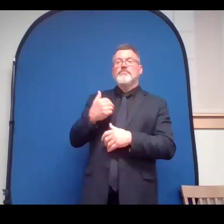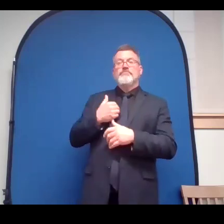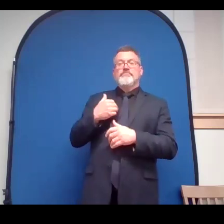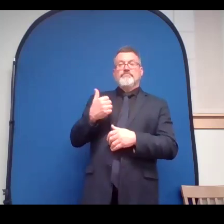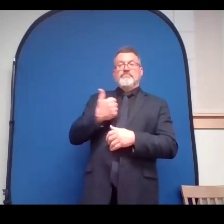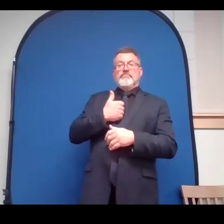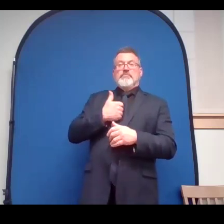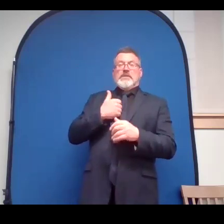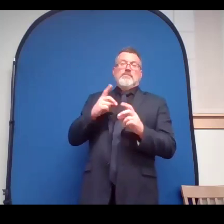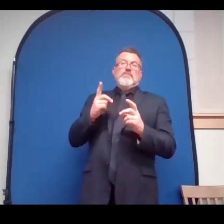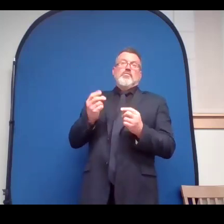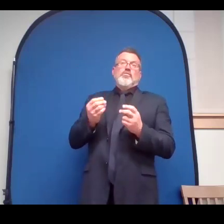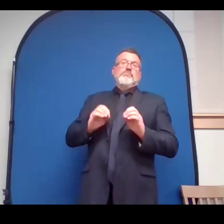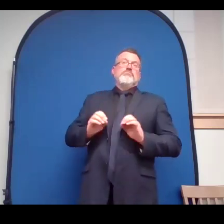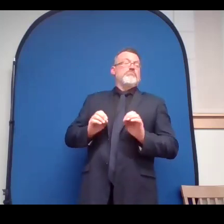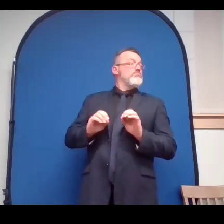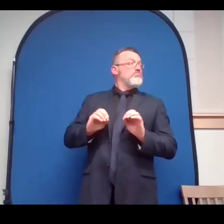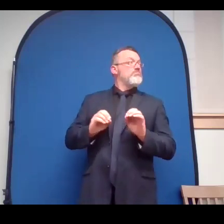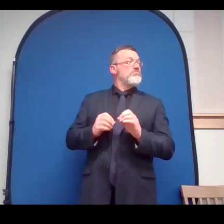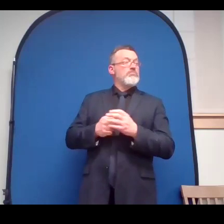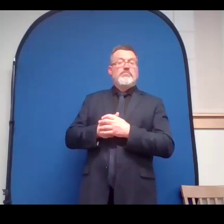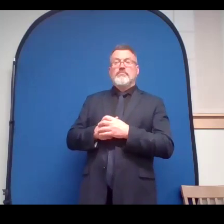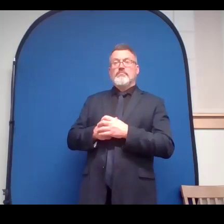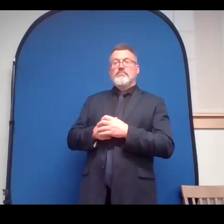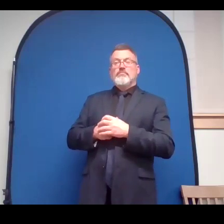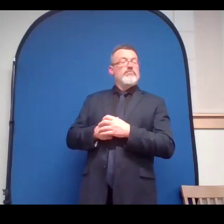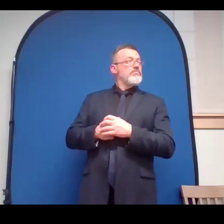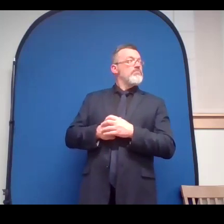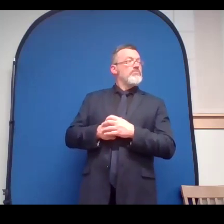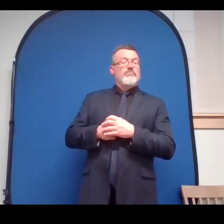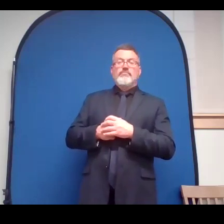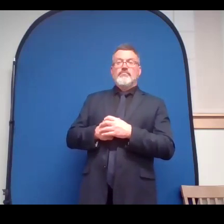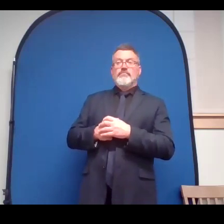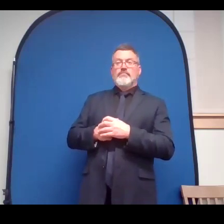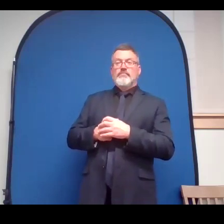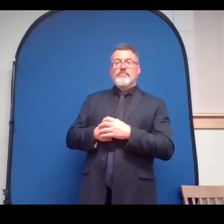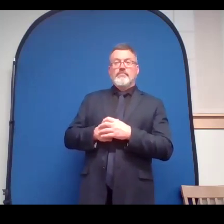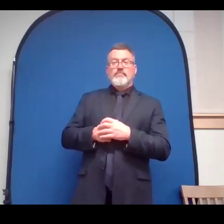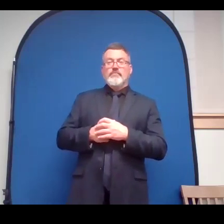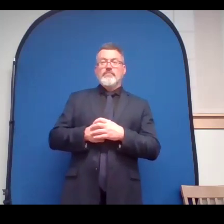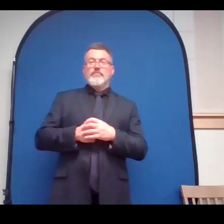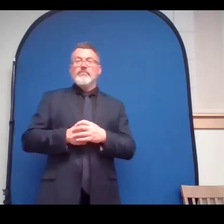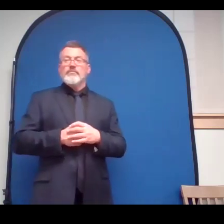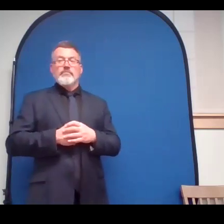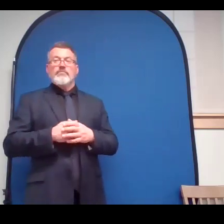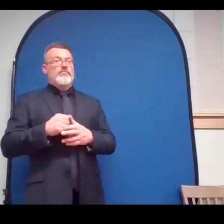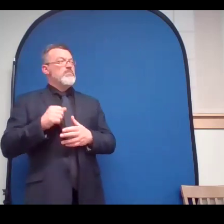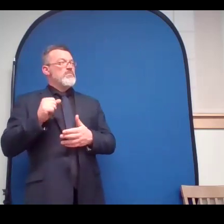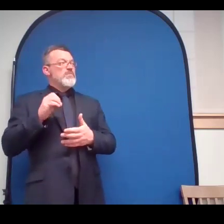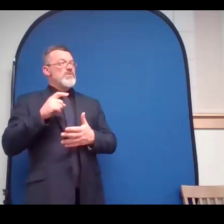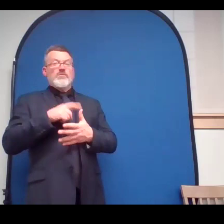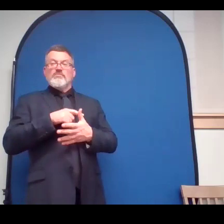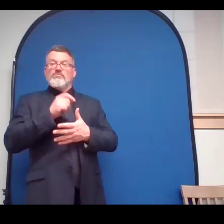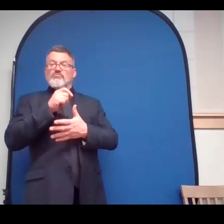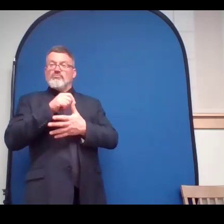So did you fulfill any any, strike that. Did